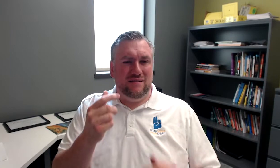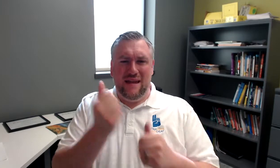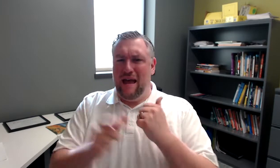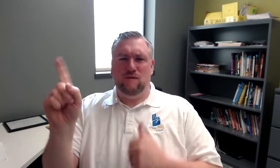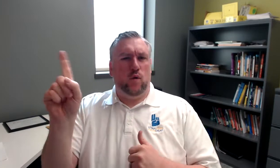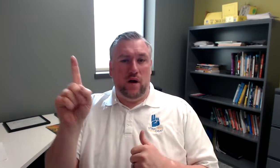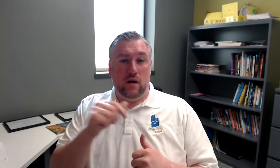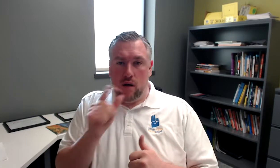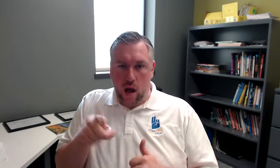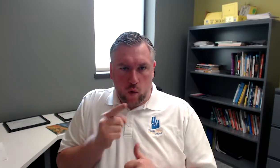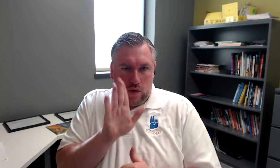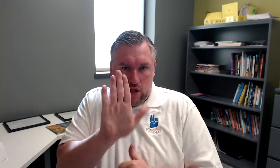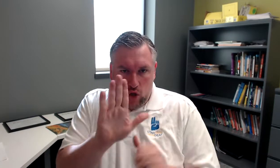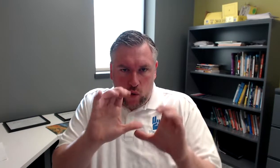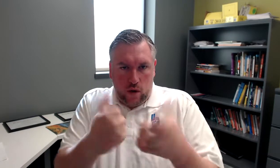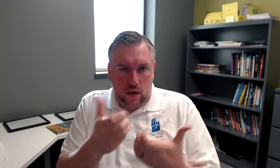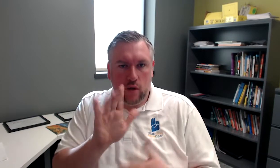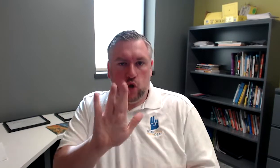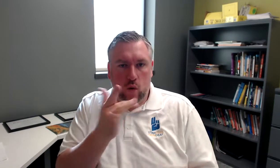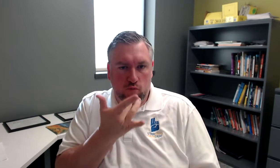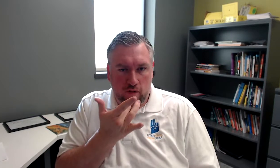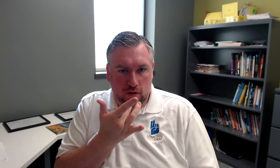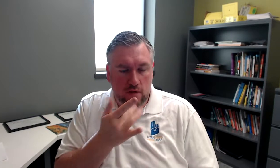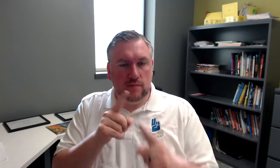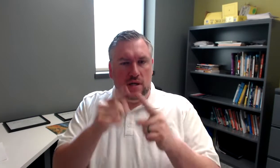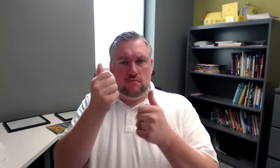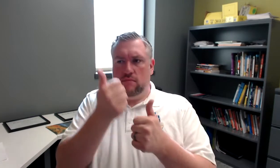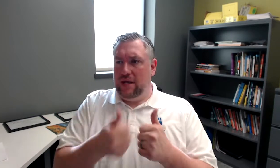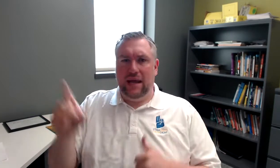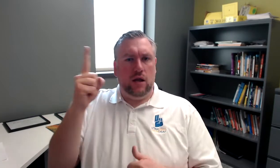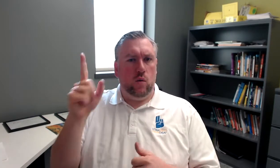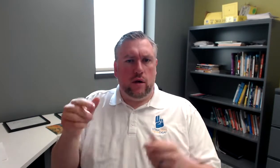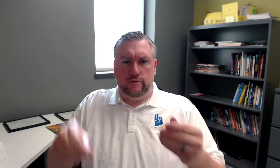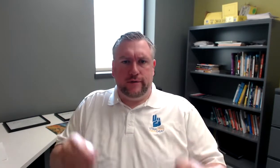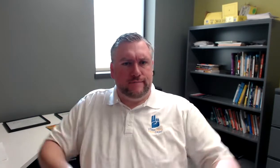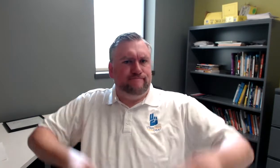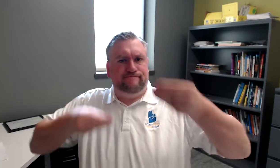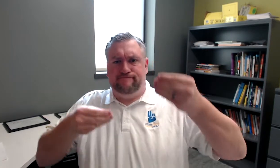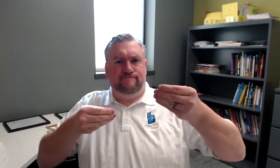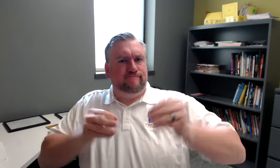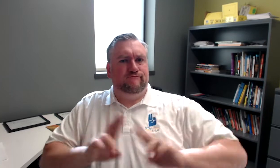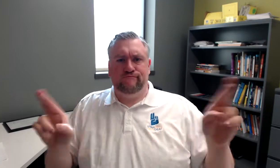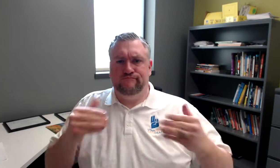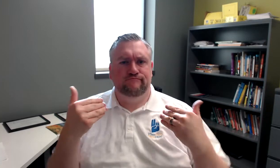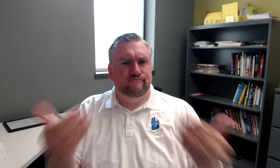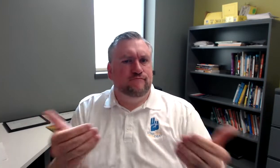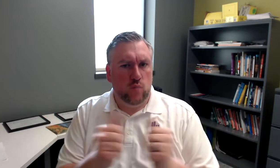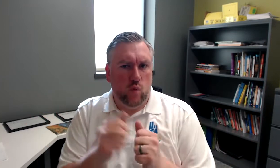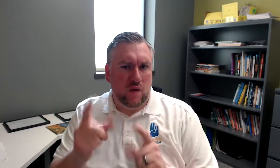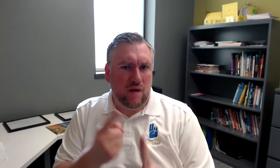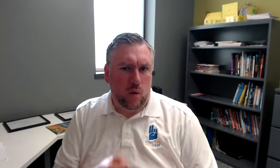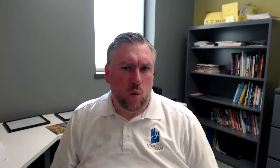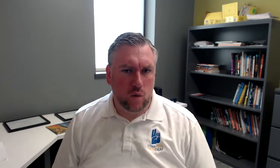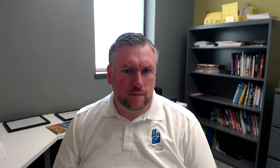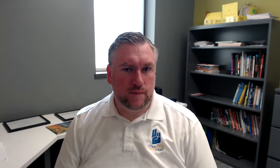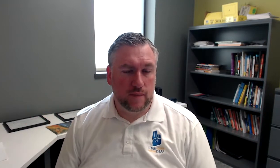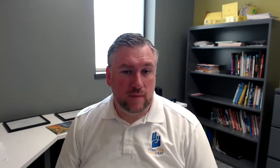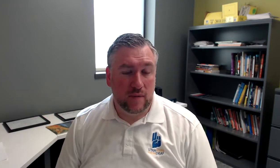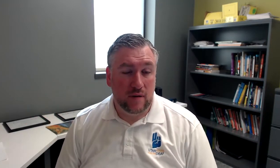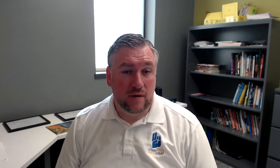needs to apply to anyone, anywhere, not just your class and your preferences. Anyone should be able to pick up that IEP and